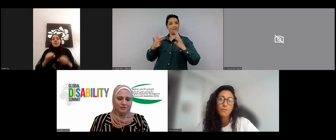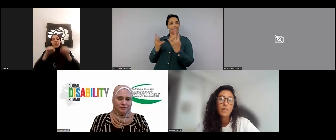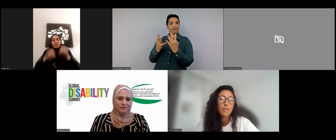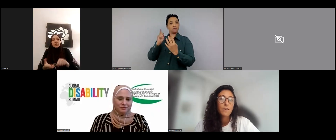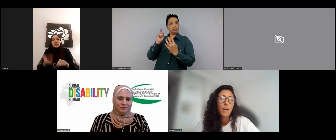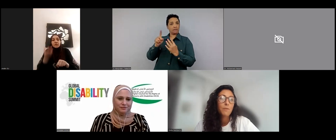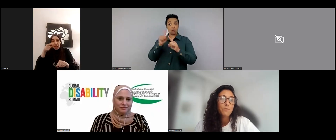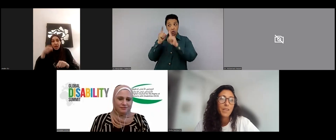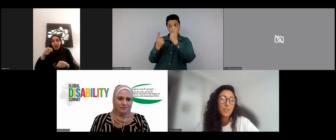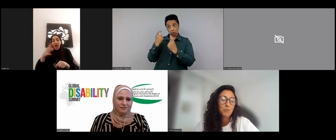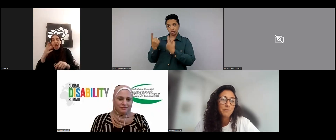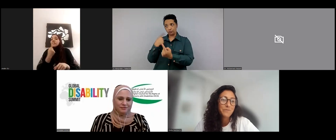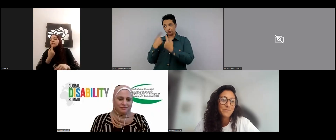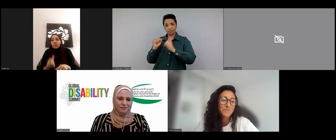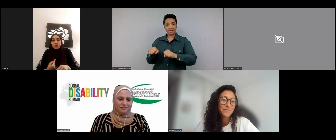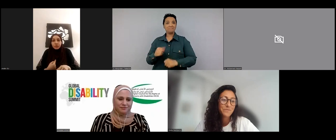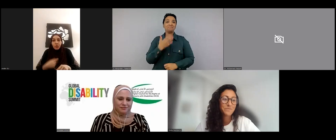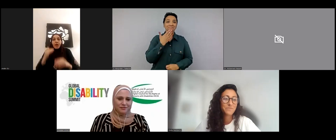questions. Thank you.